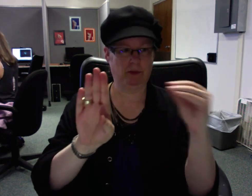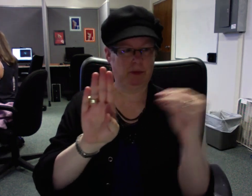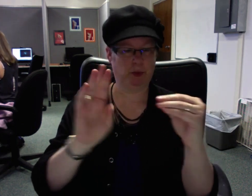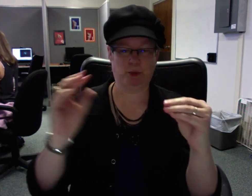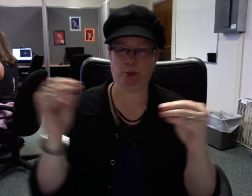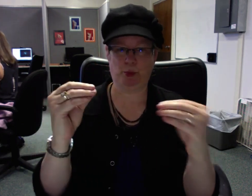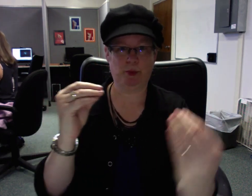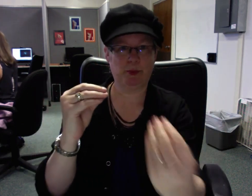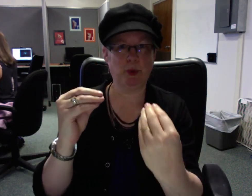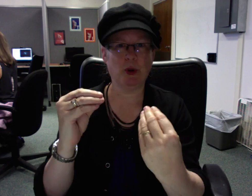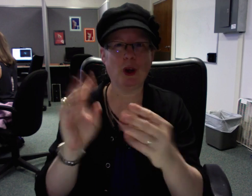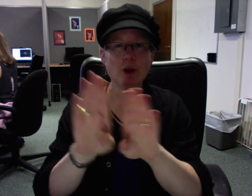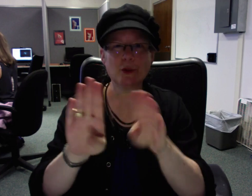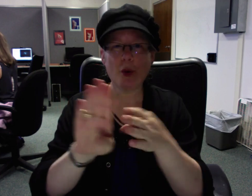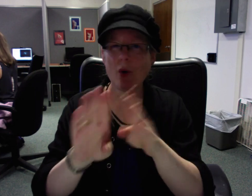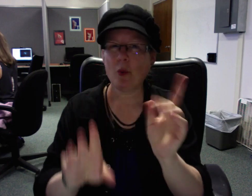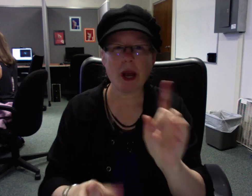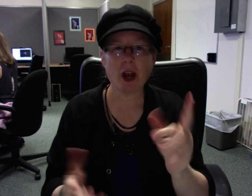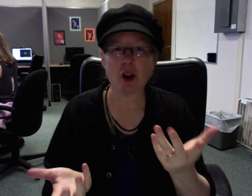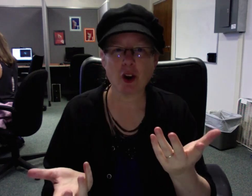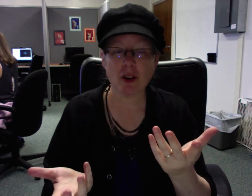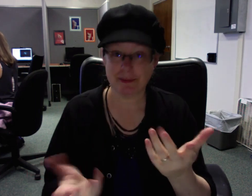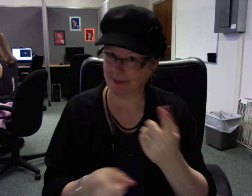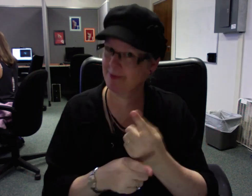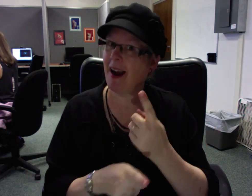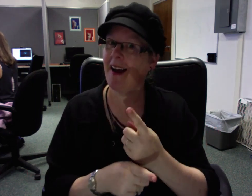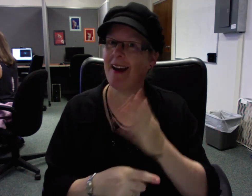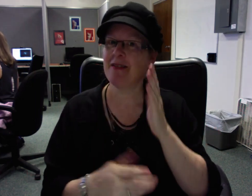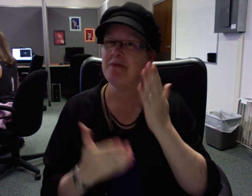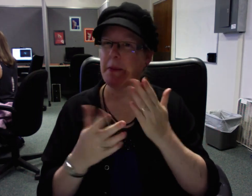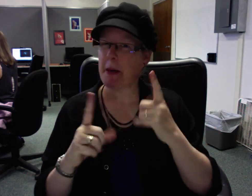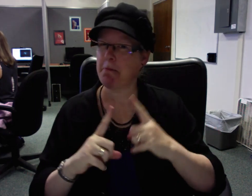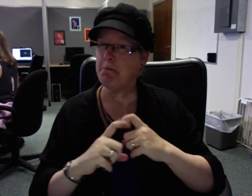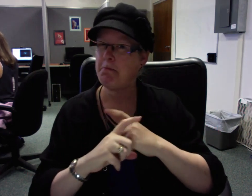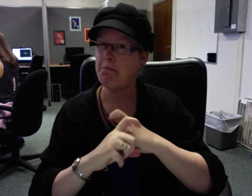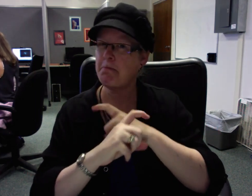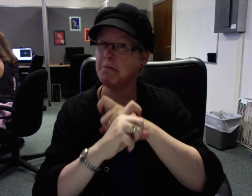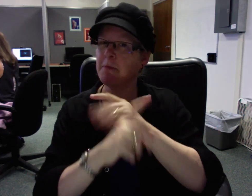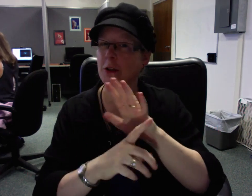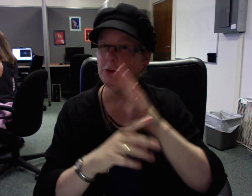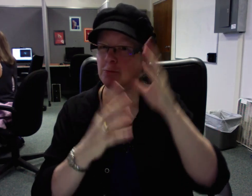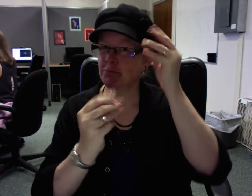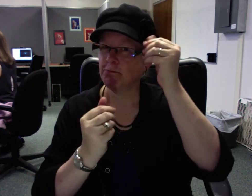Now, I bet some of you might be wondering to yourselves, where are we going to put the door?